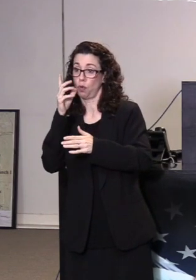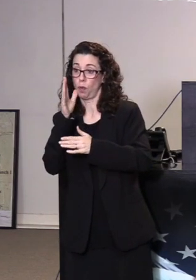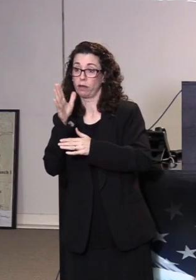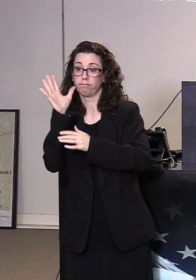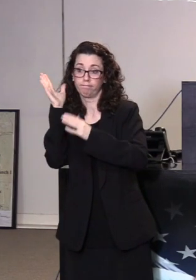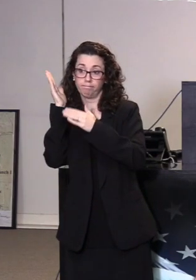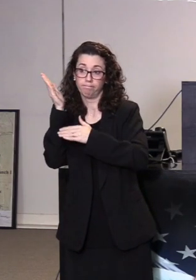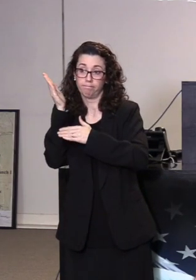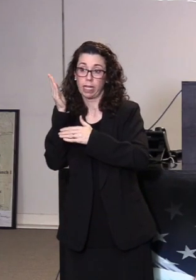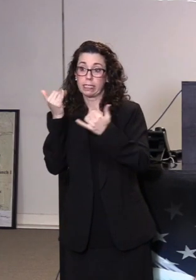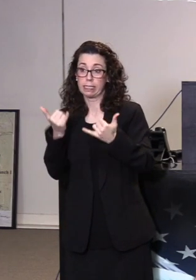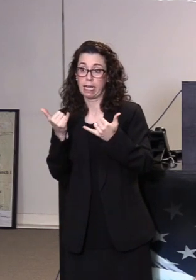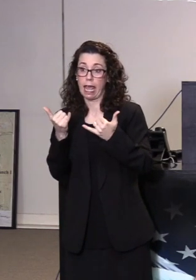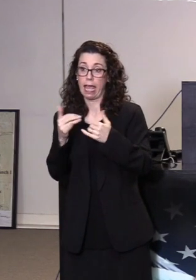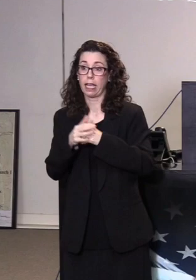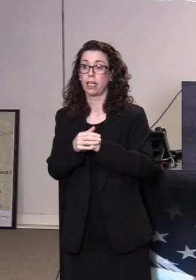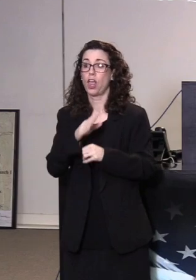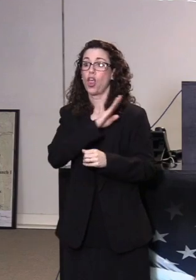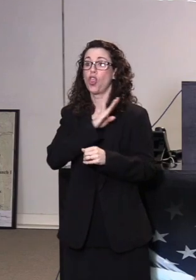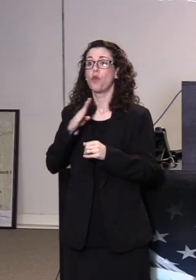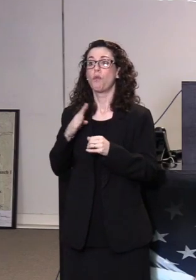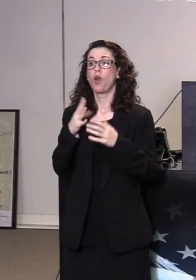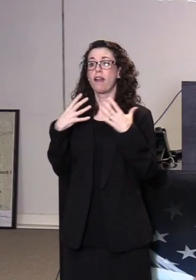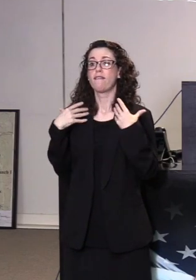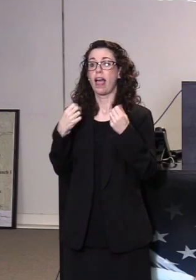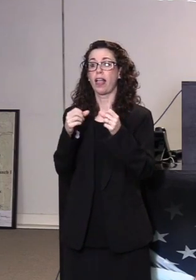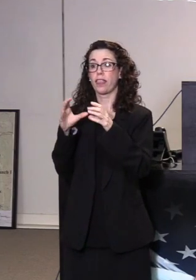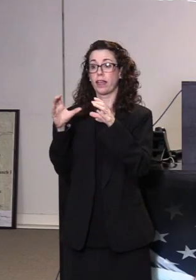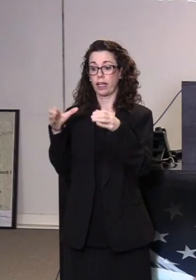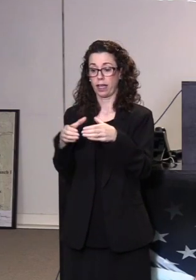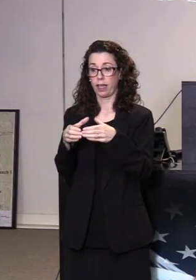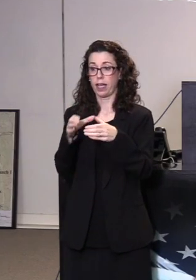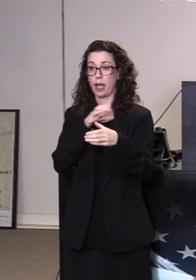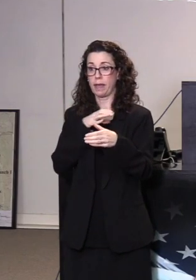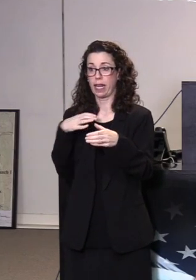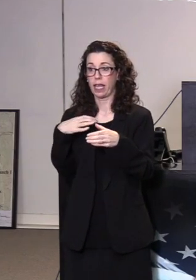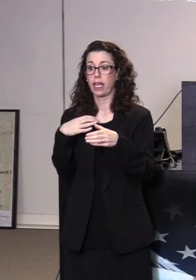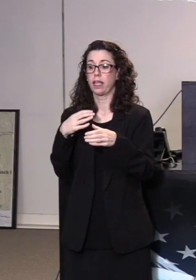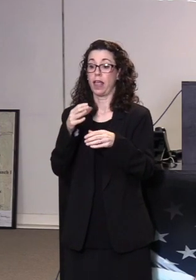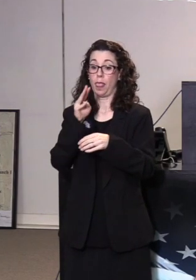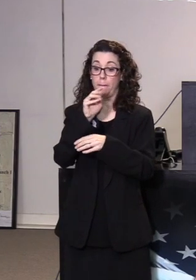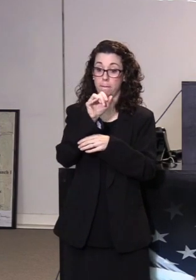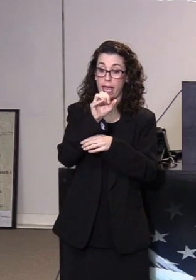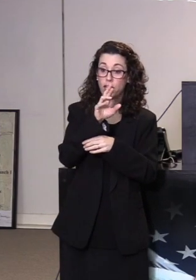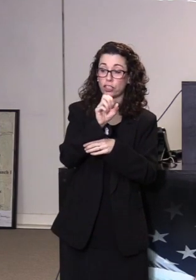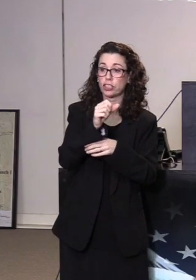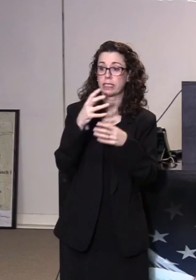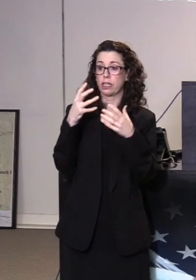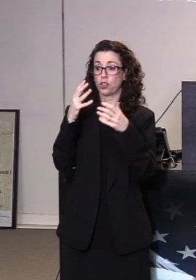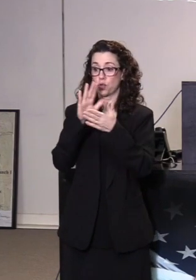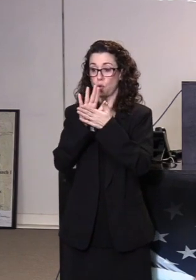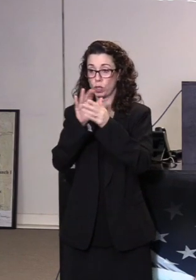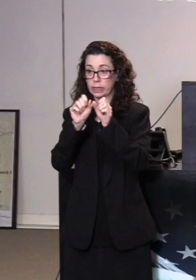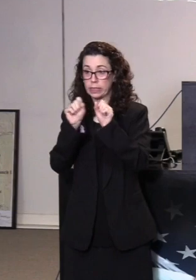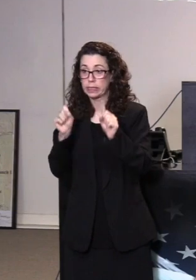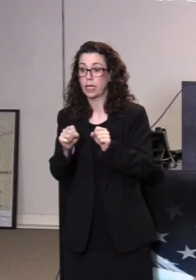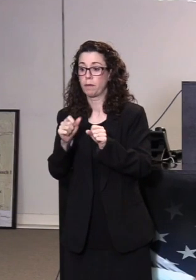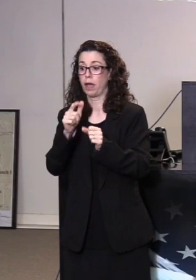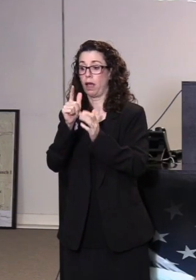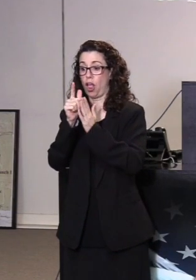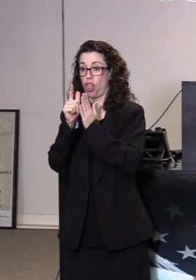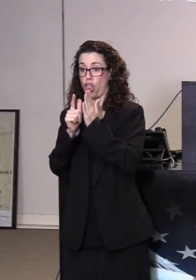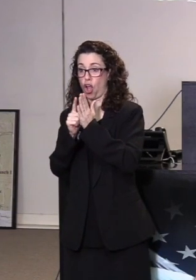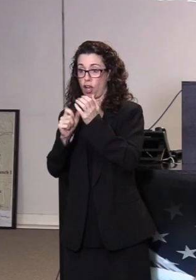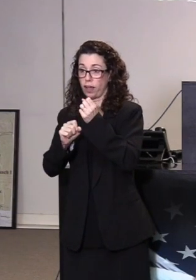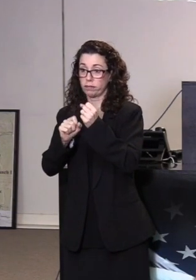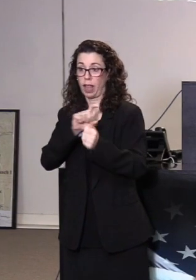our Board of Health Committee. We asked the mayors, the school systems, law enforcement and chambers and emergency managers to